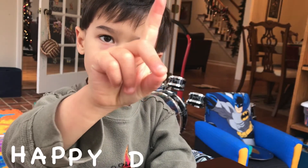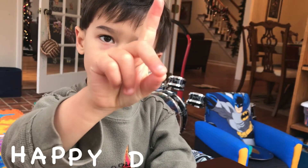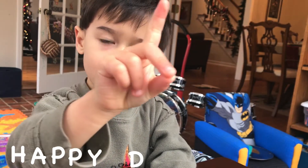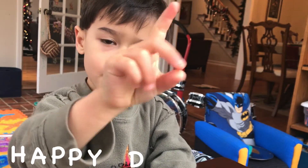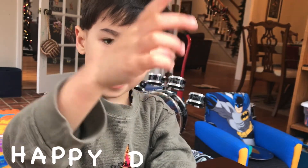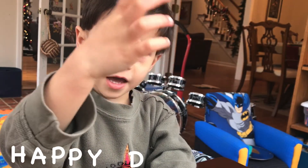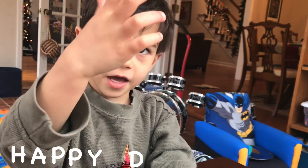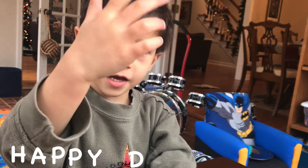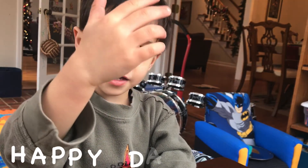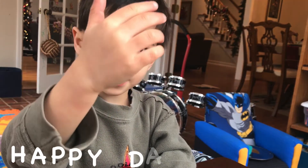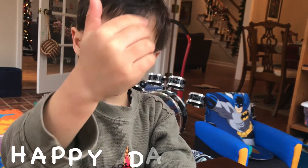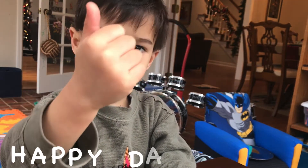A